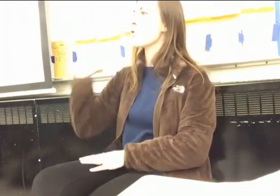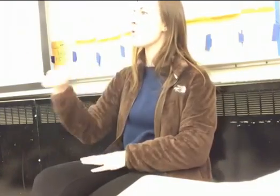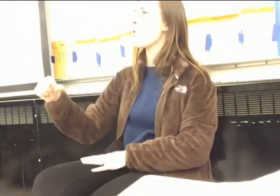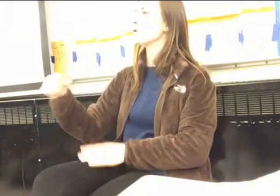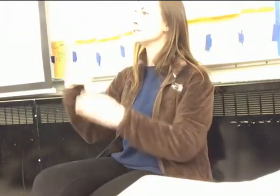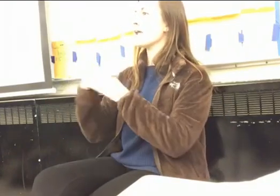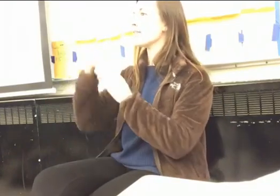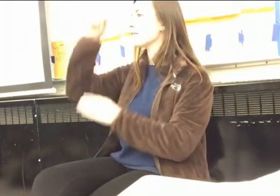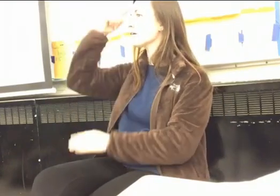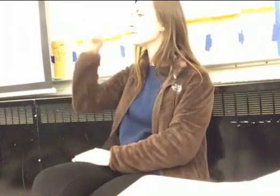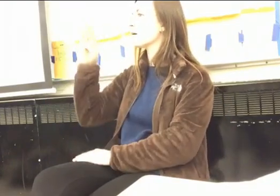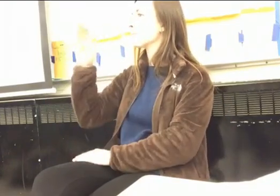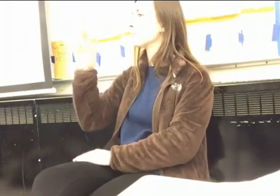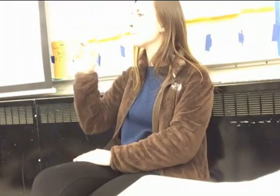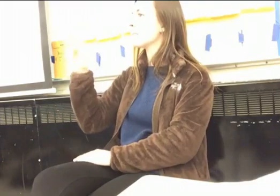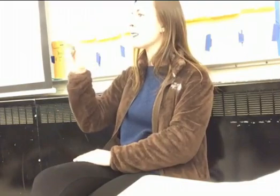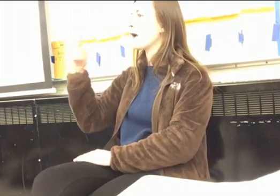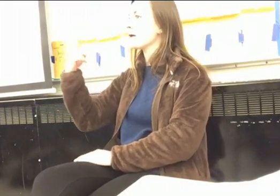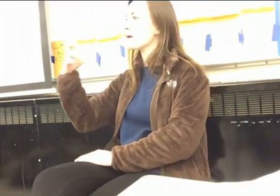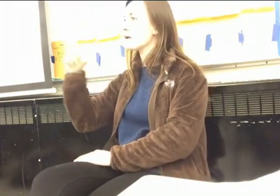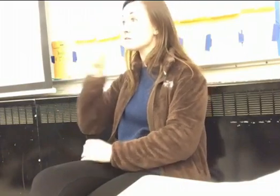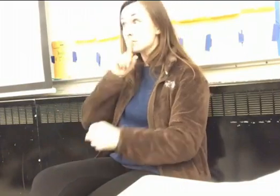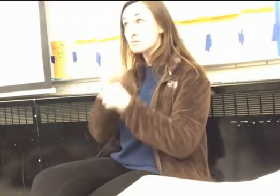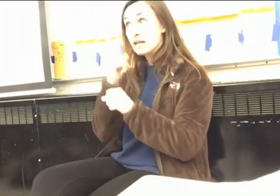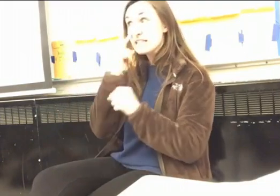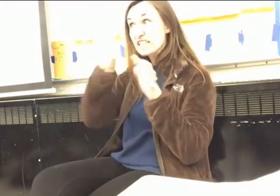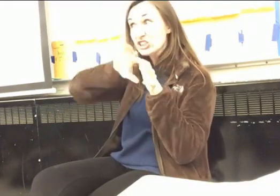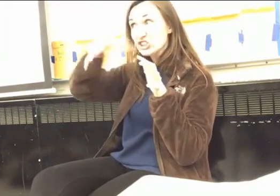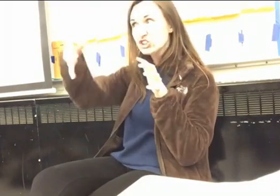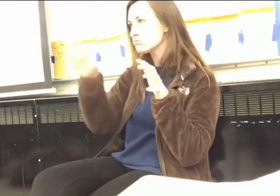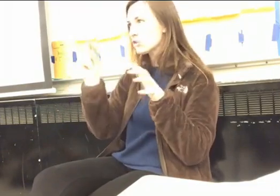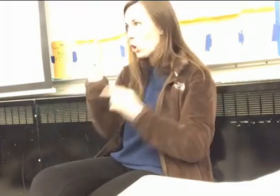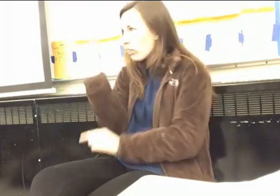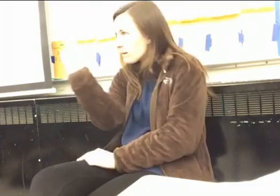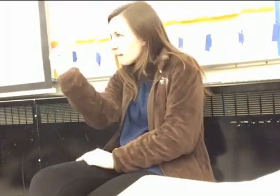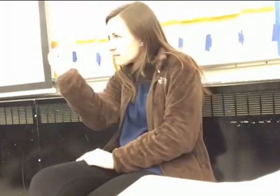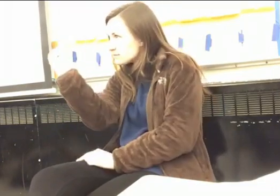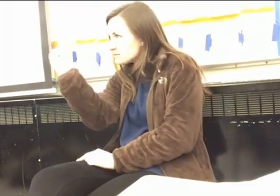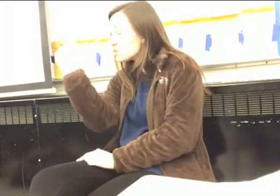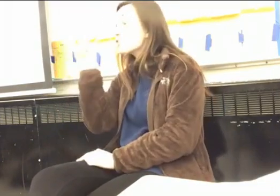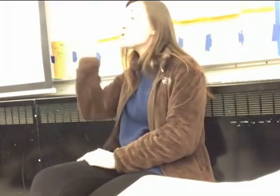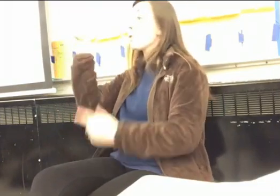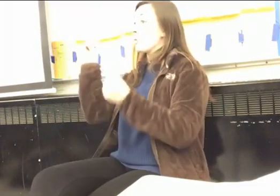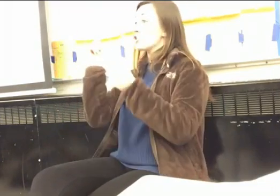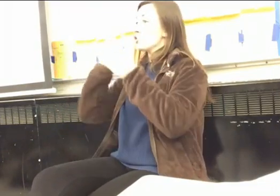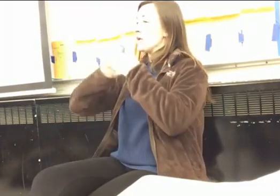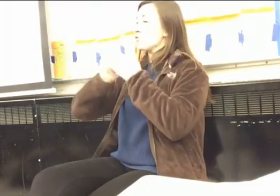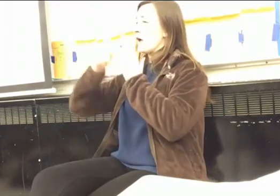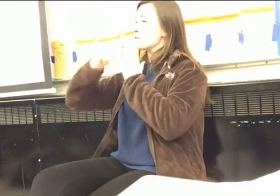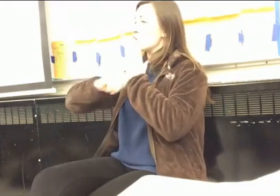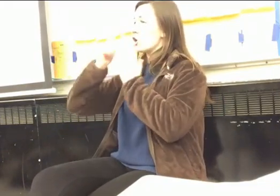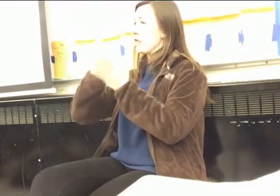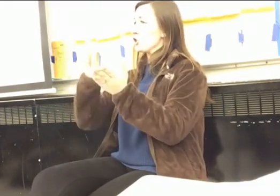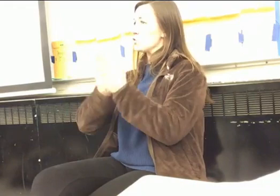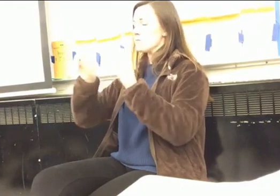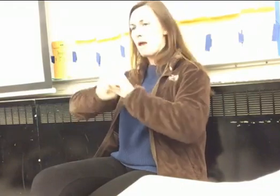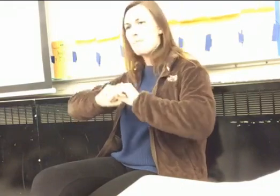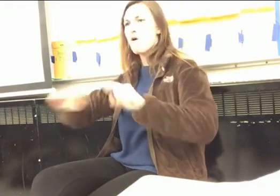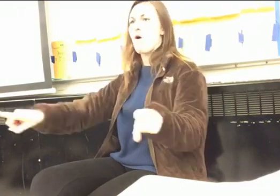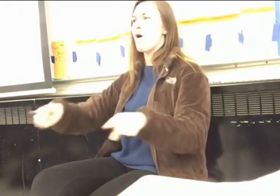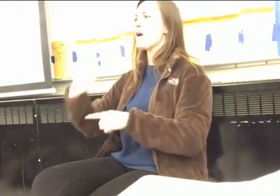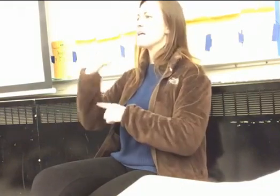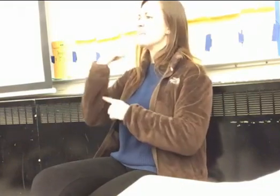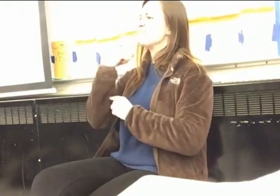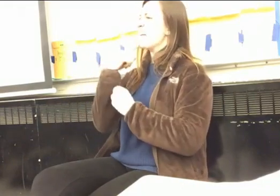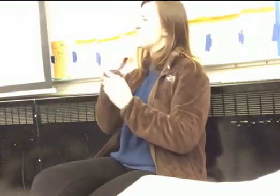Hills. It's not what they really saw, but that's what the president's told. He goes and publishes a newspaper article saying that the Black Hills has thousands